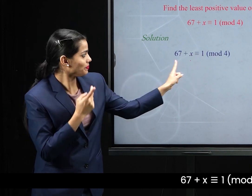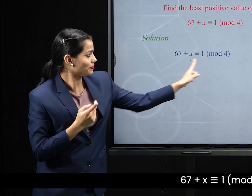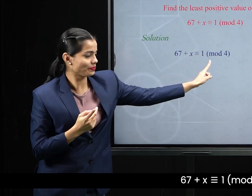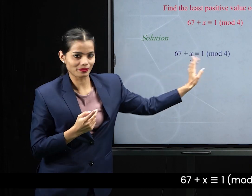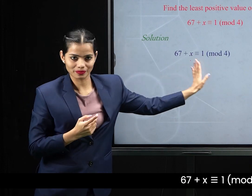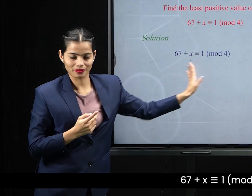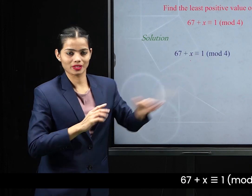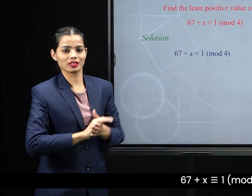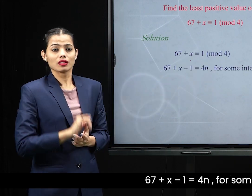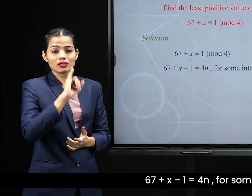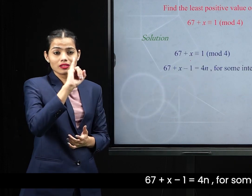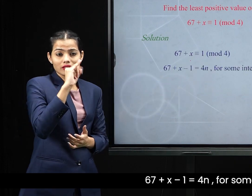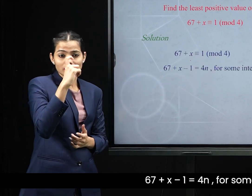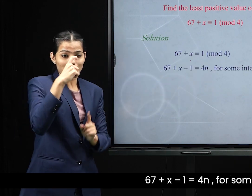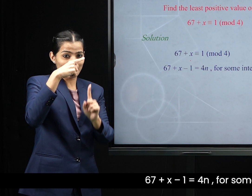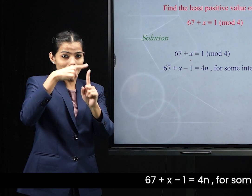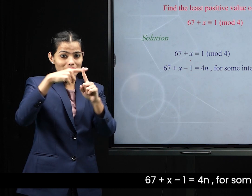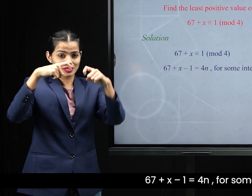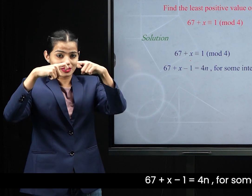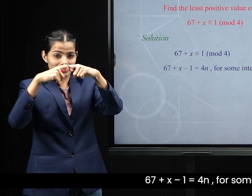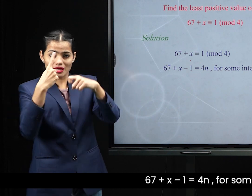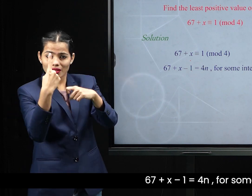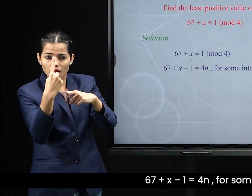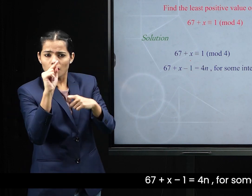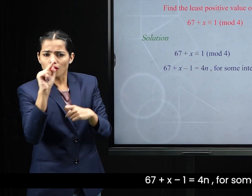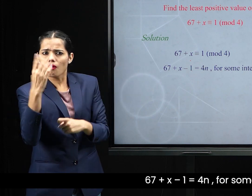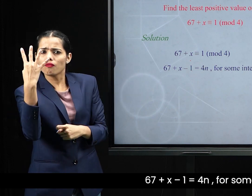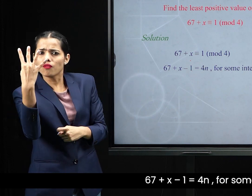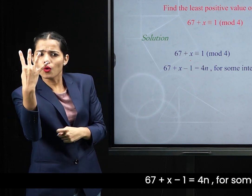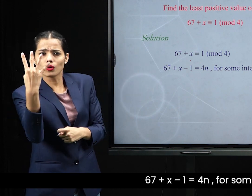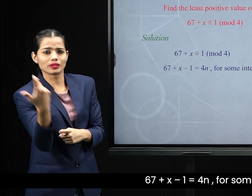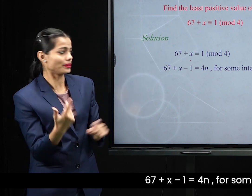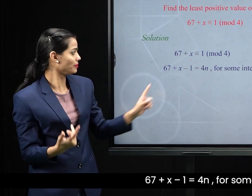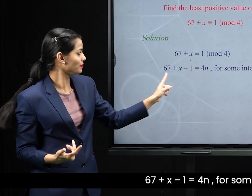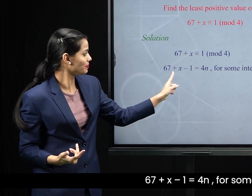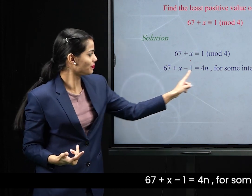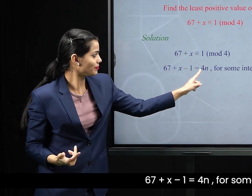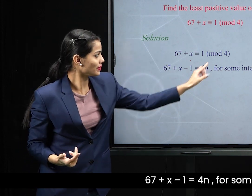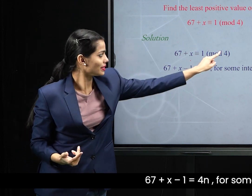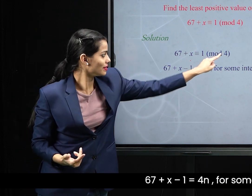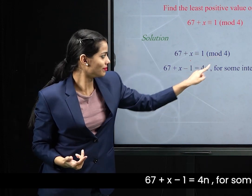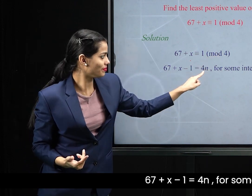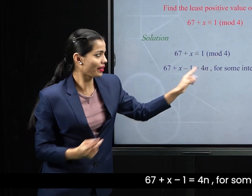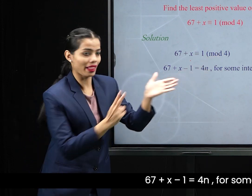4. 67 plus x minus 1 is equal to 4n for some integer